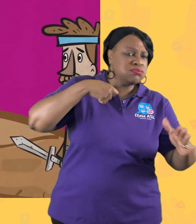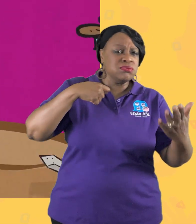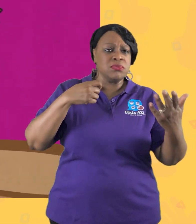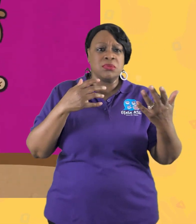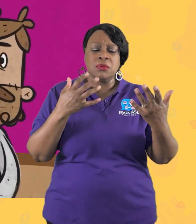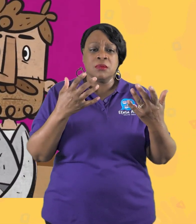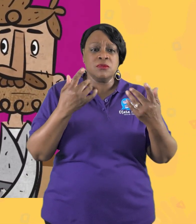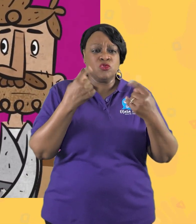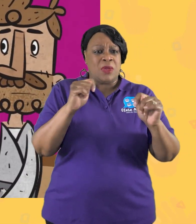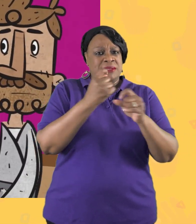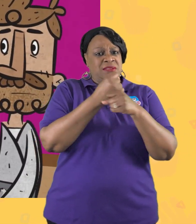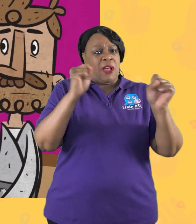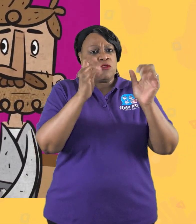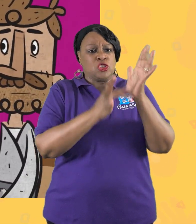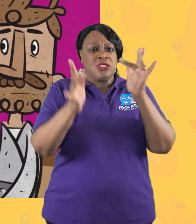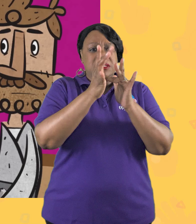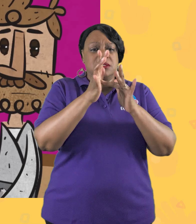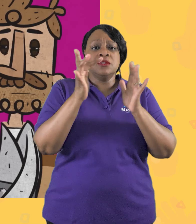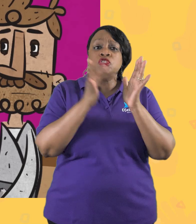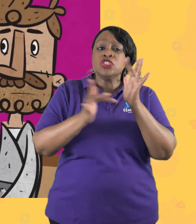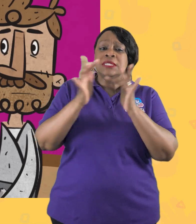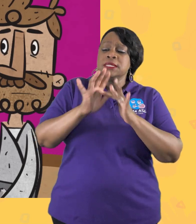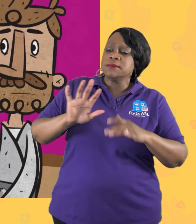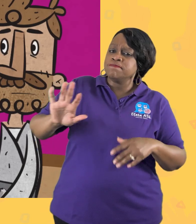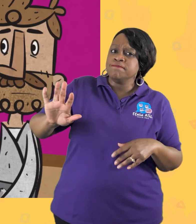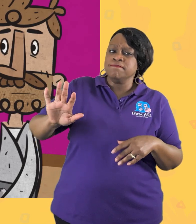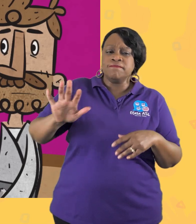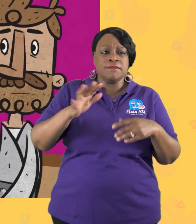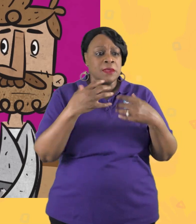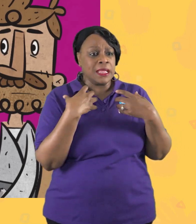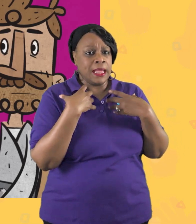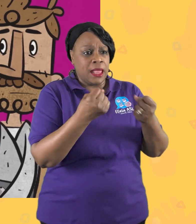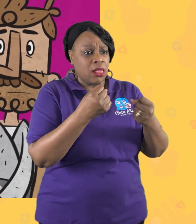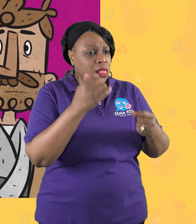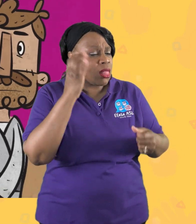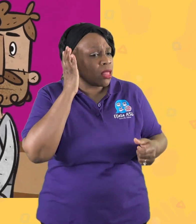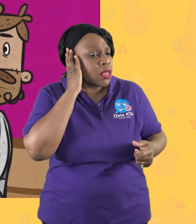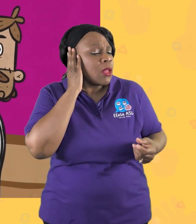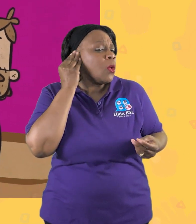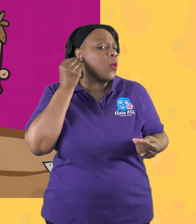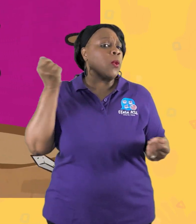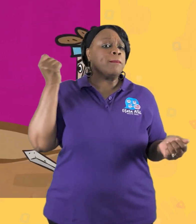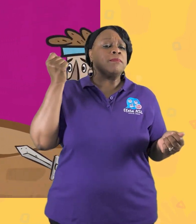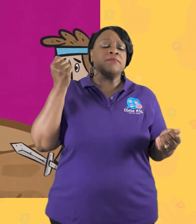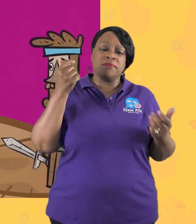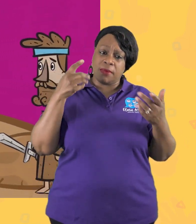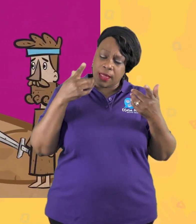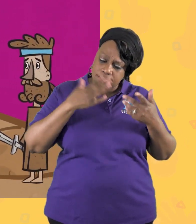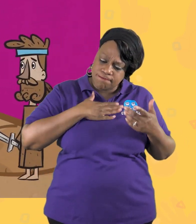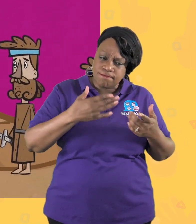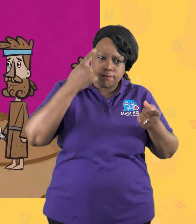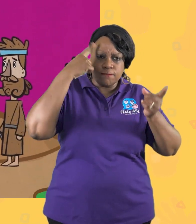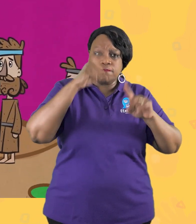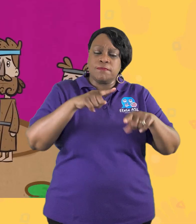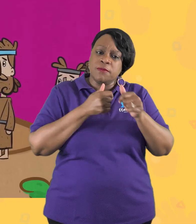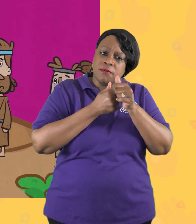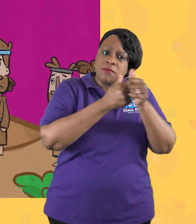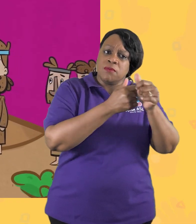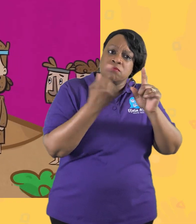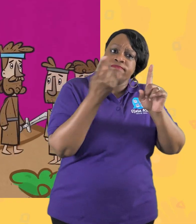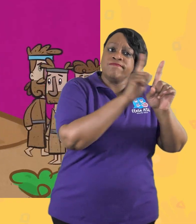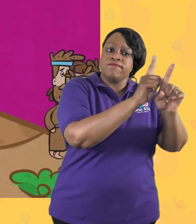and he cut off the ear of one of the guards. Ow! But Jesus healed the guard Huh? and went quietly with